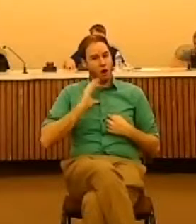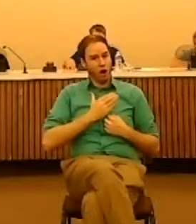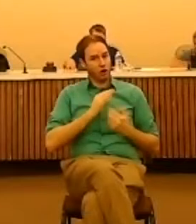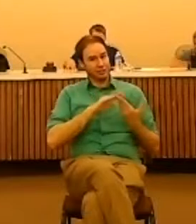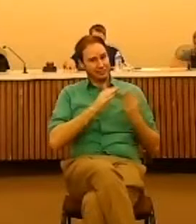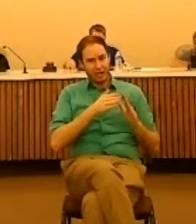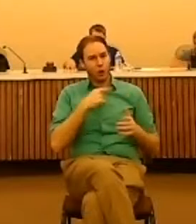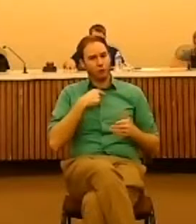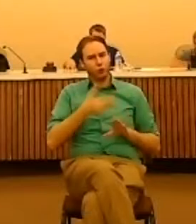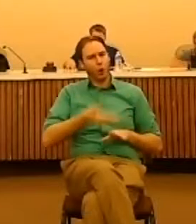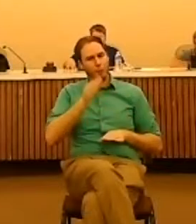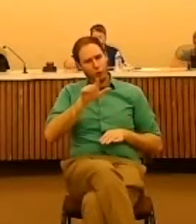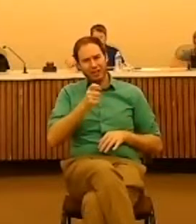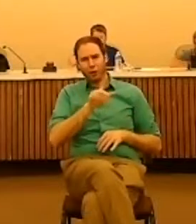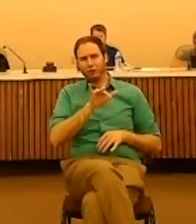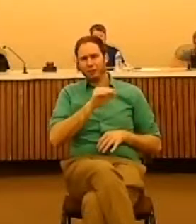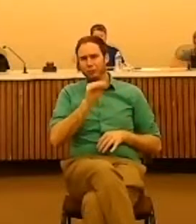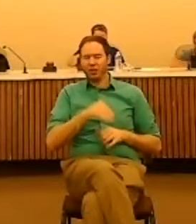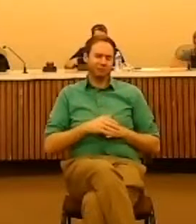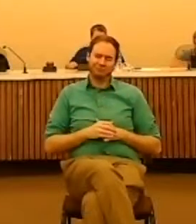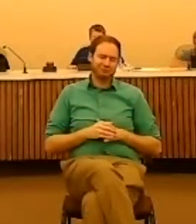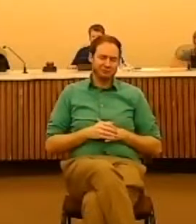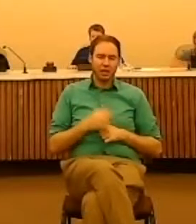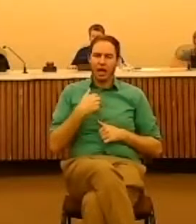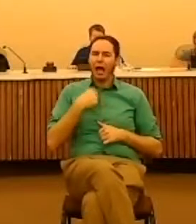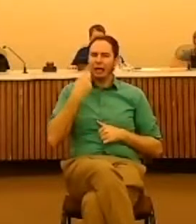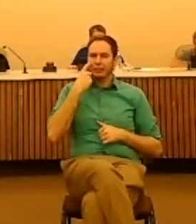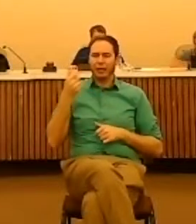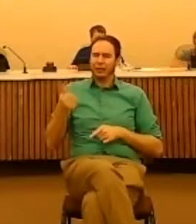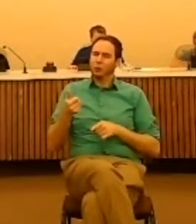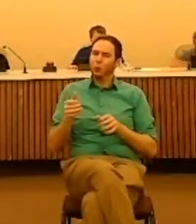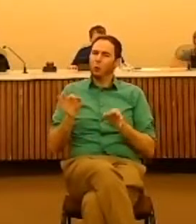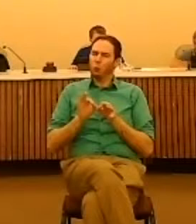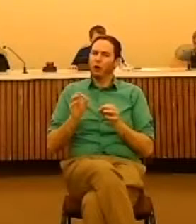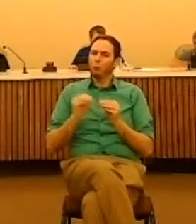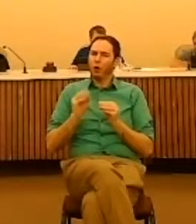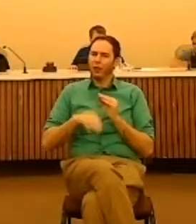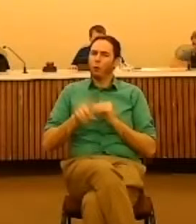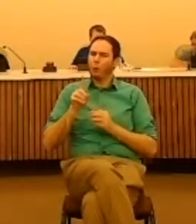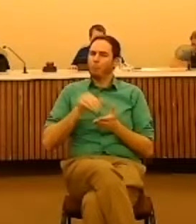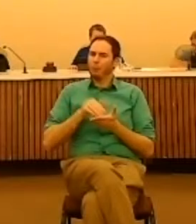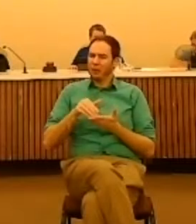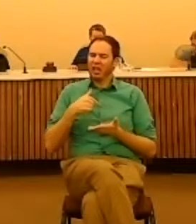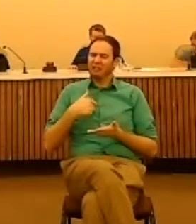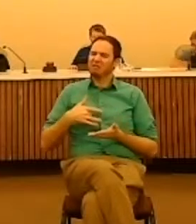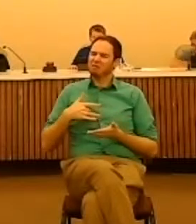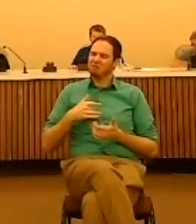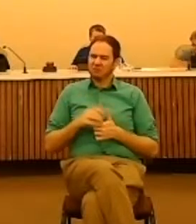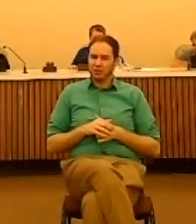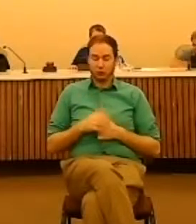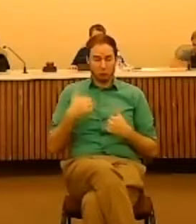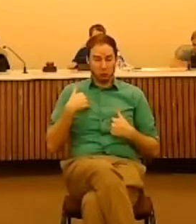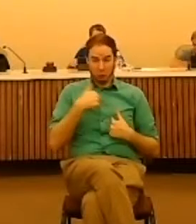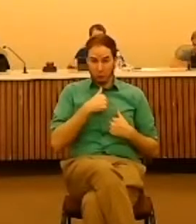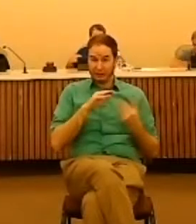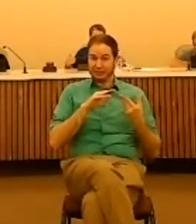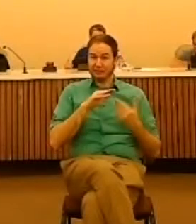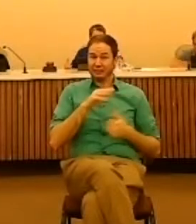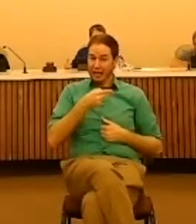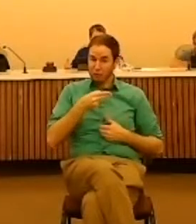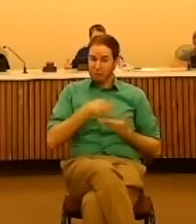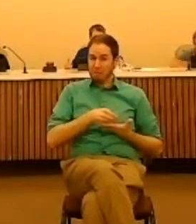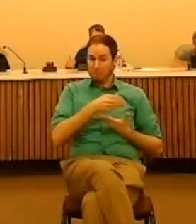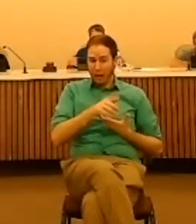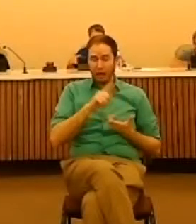And I suspect that this property was worth more than $1 million. So we wouldn't have been able to buy this property unless we saved